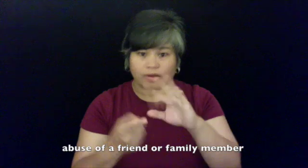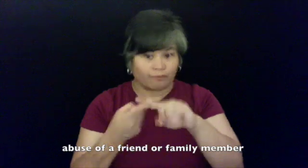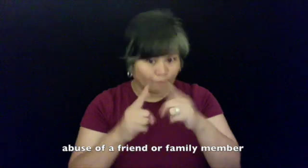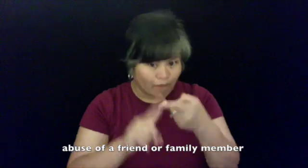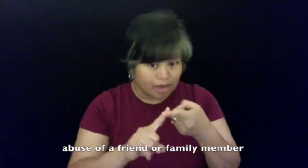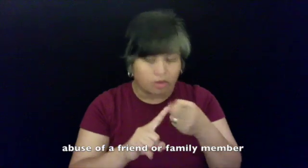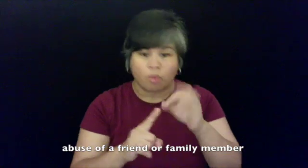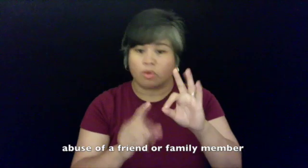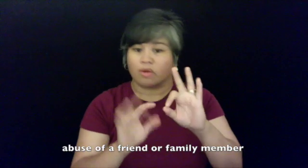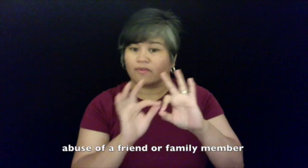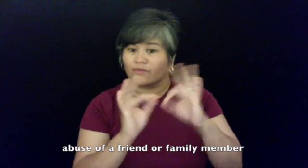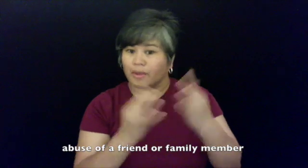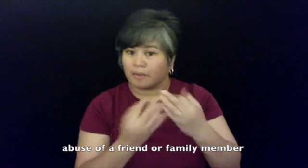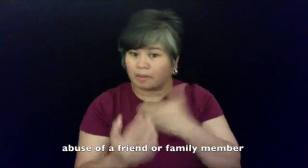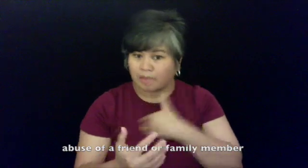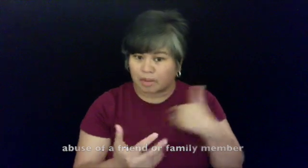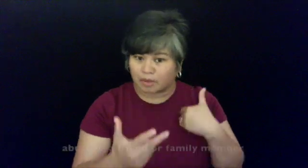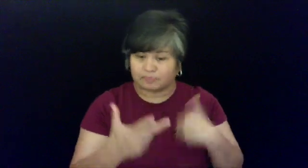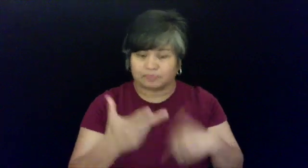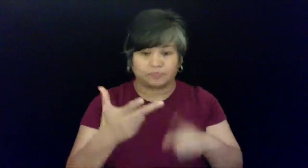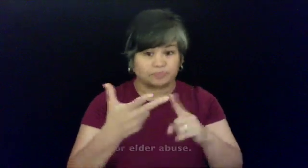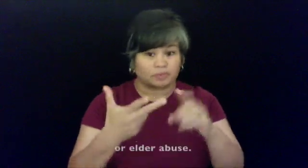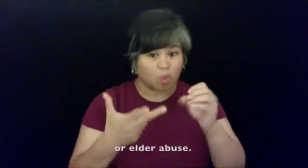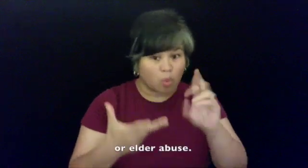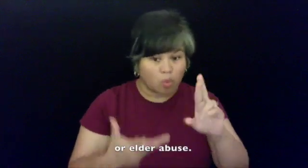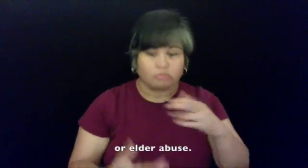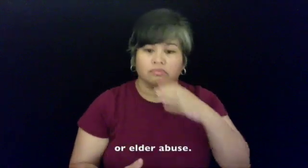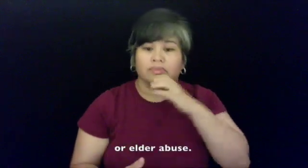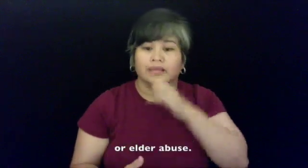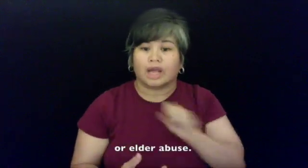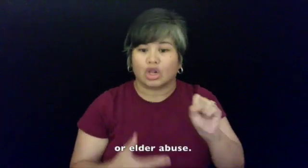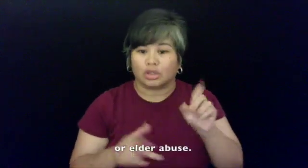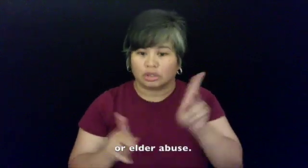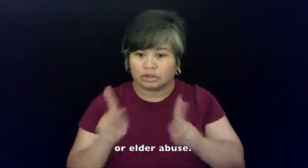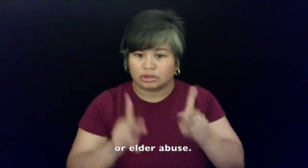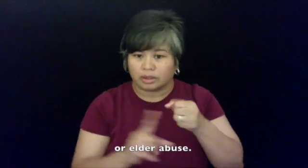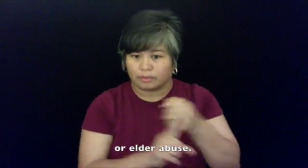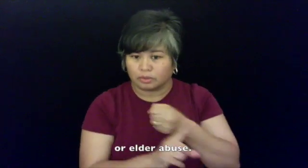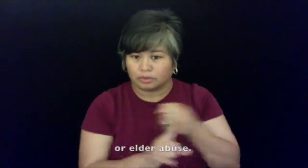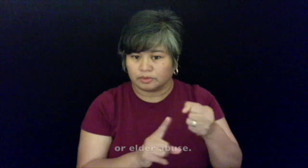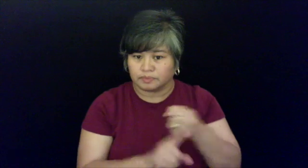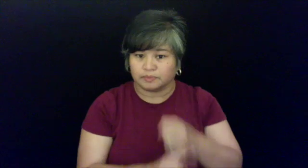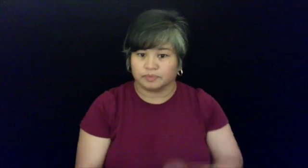abuse of a friend or family member, or an elder abuse.